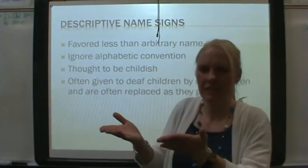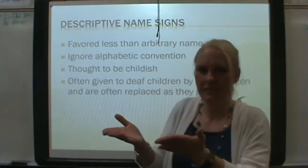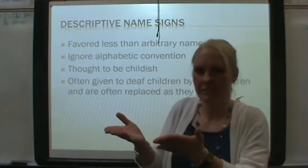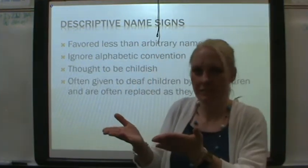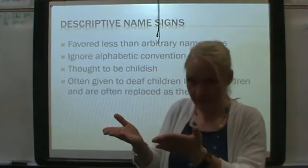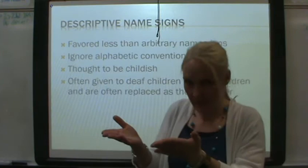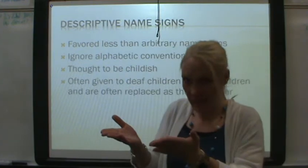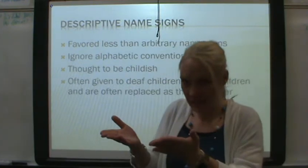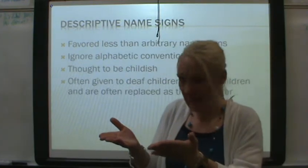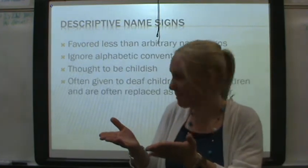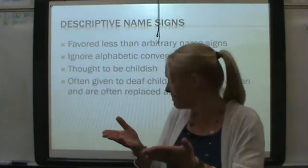Okay?